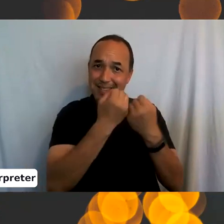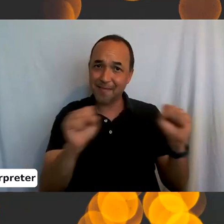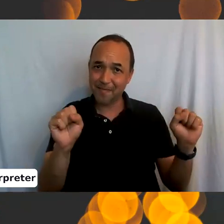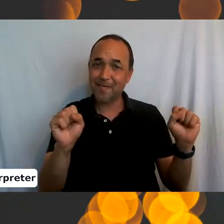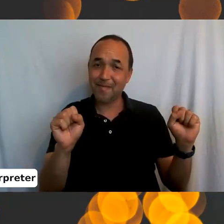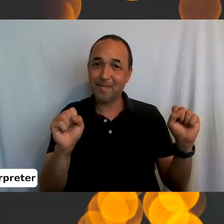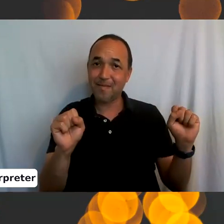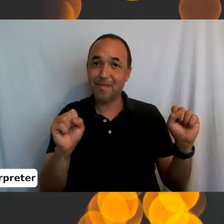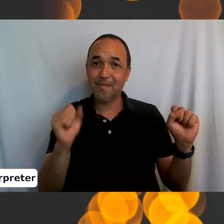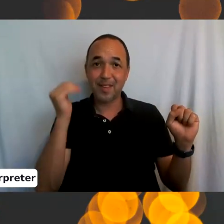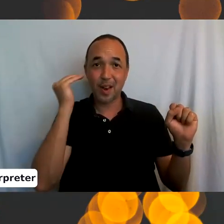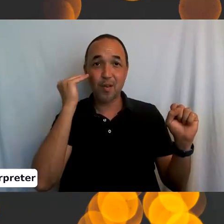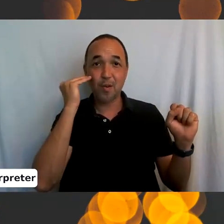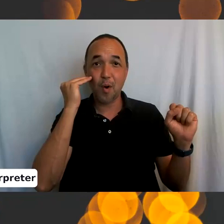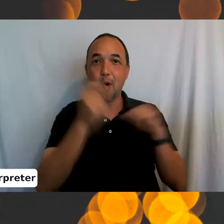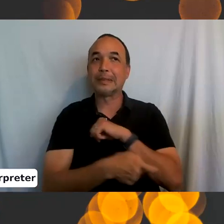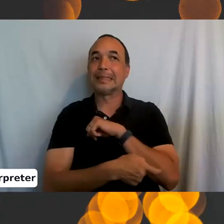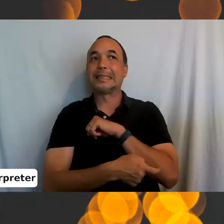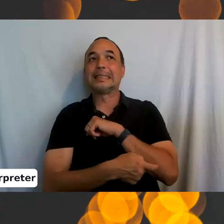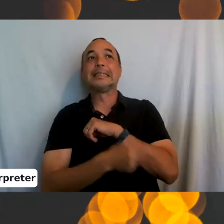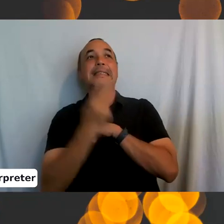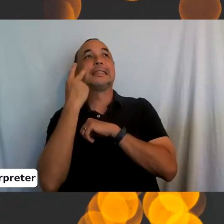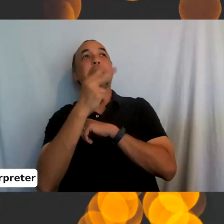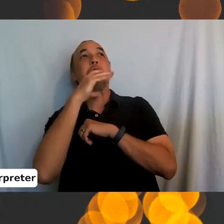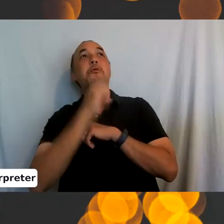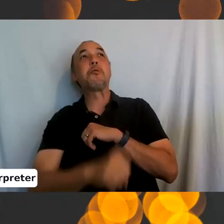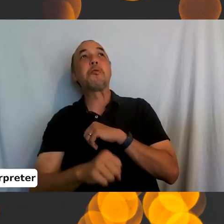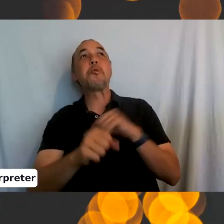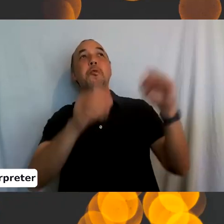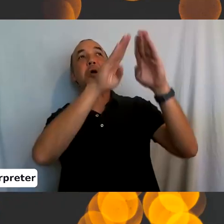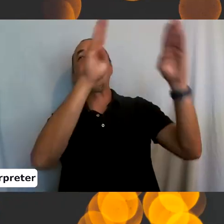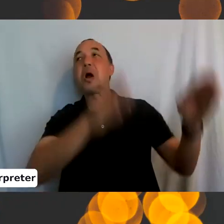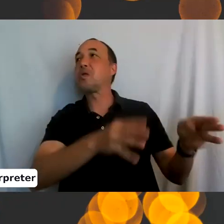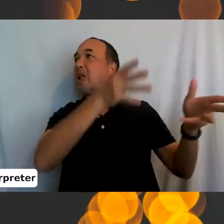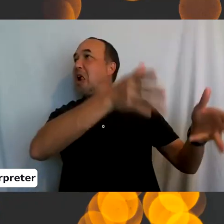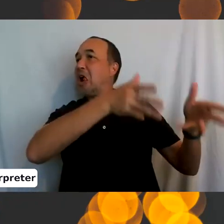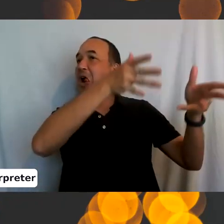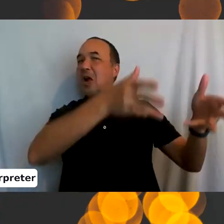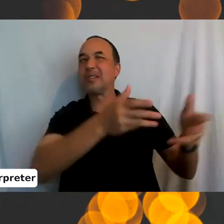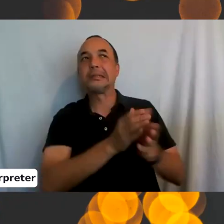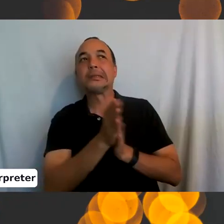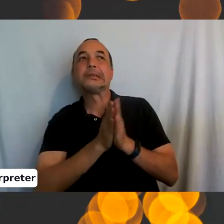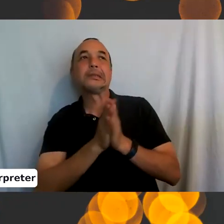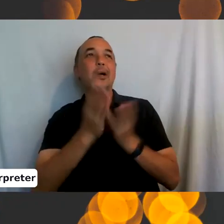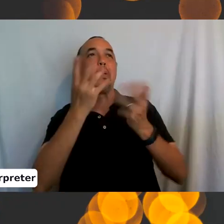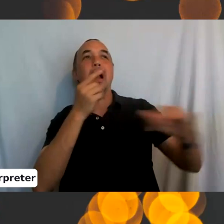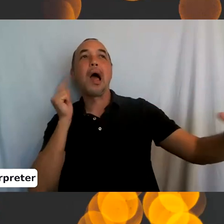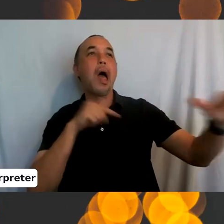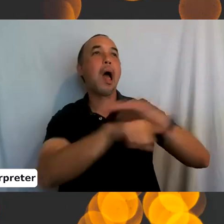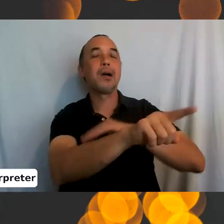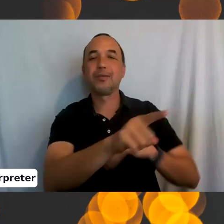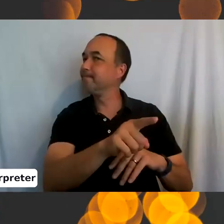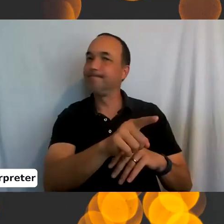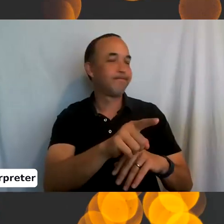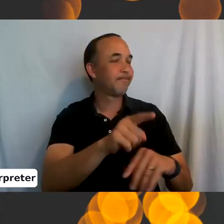really tempting when you see that old abandoned house you drive by every day to want to go in there and investigate, but it's really